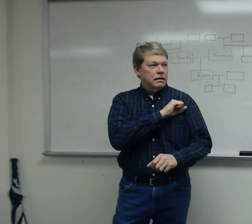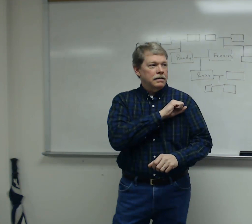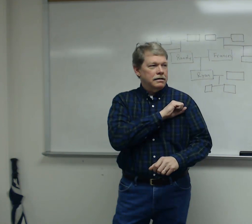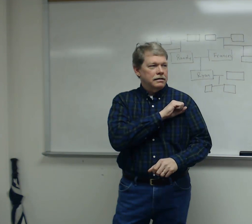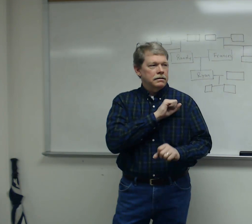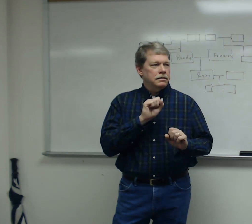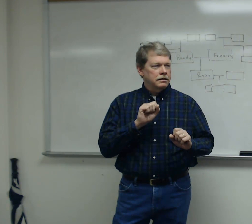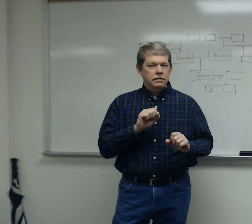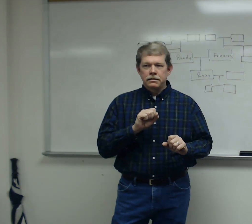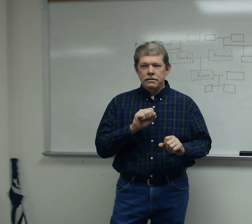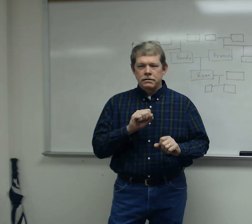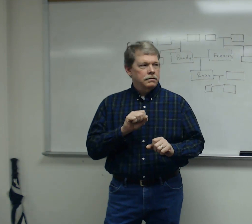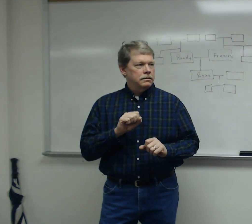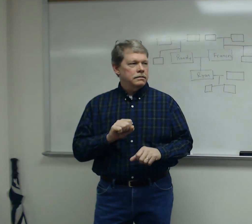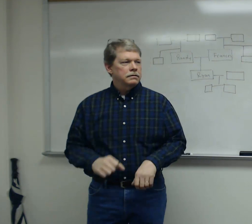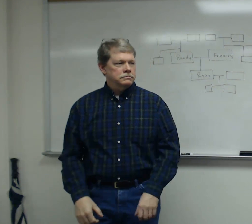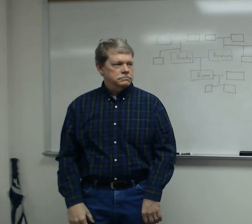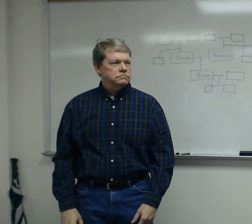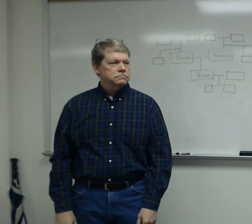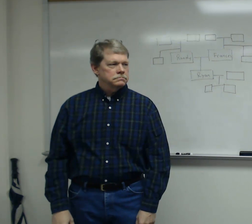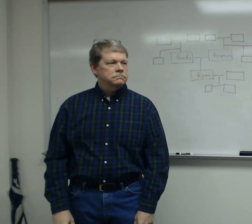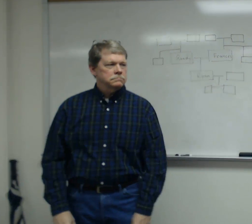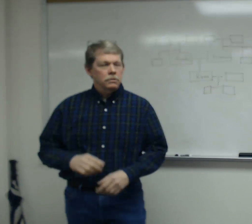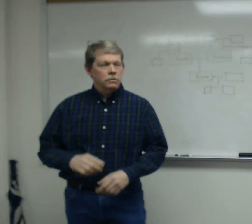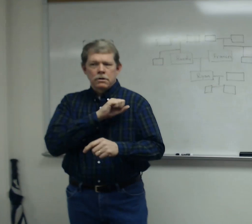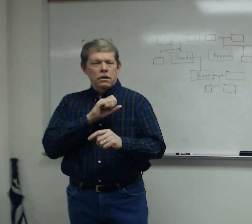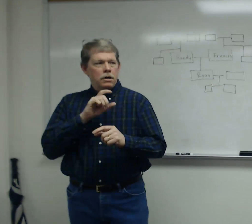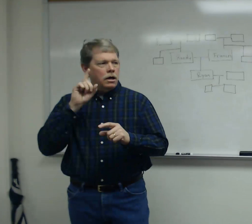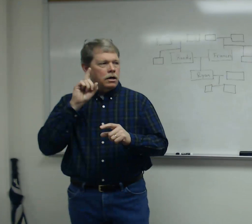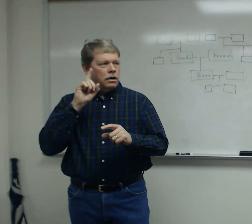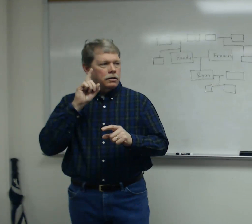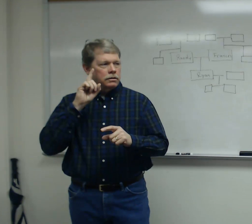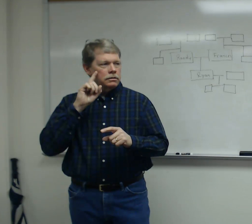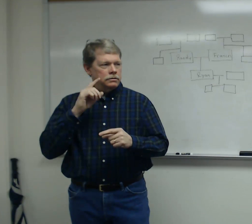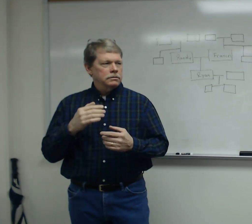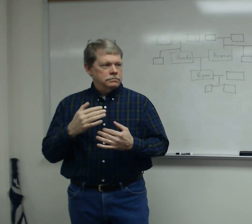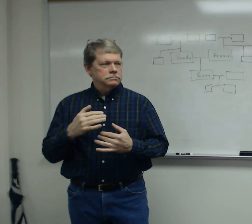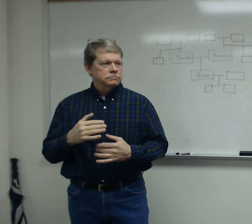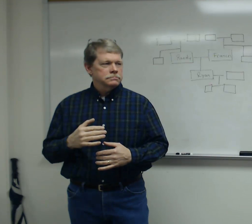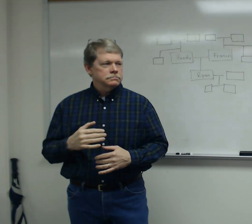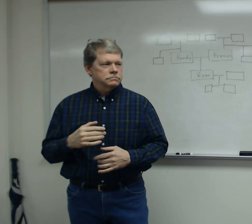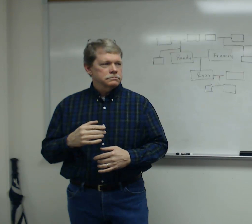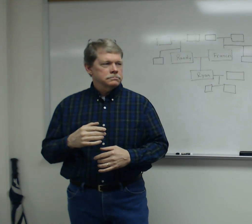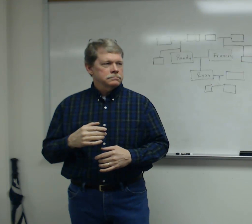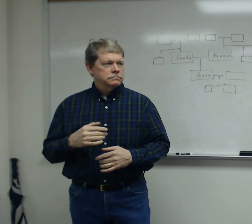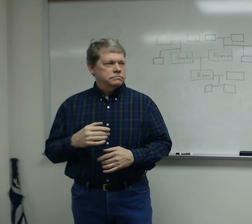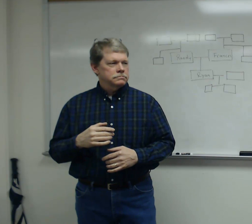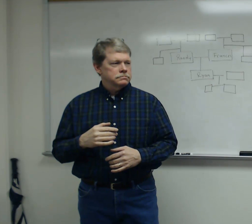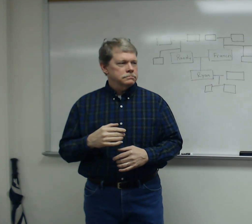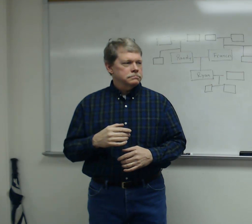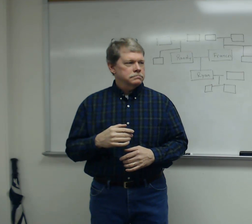thing going on. And then so he said, and I waited and waited for Steve. He heard my shots. He should have come, you